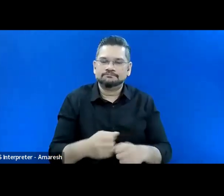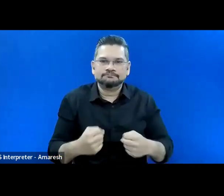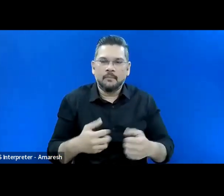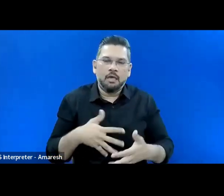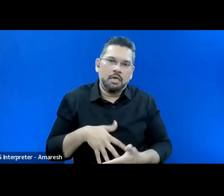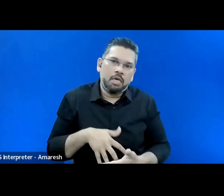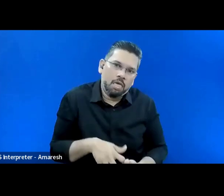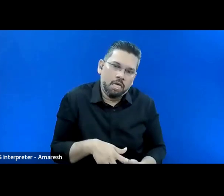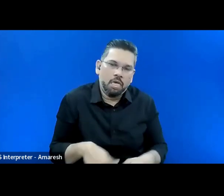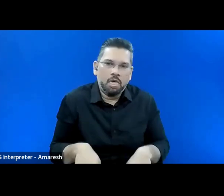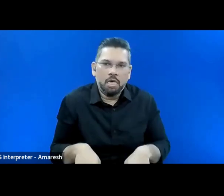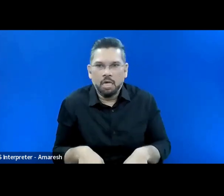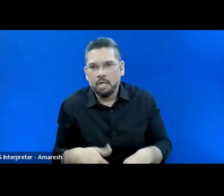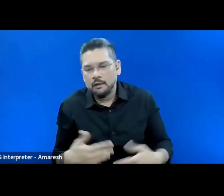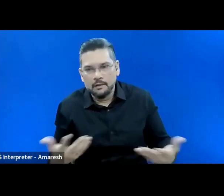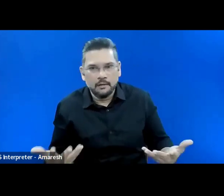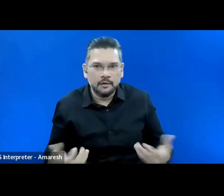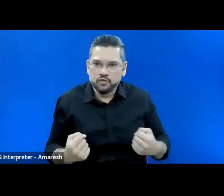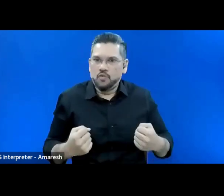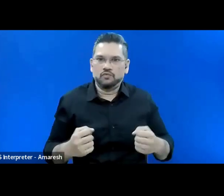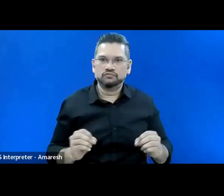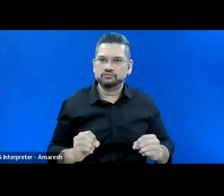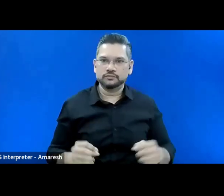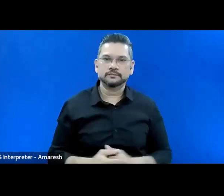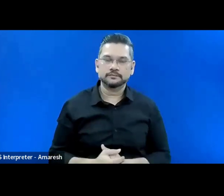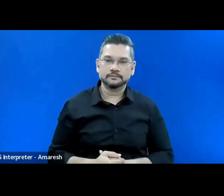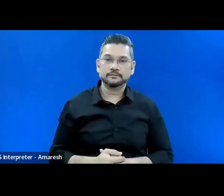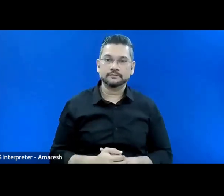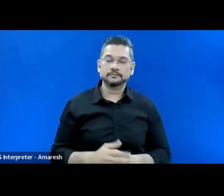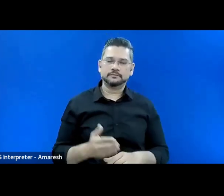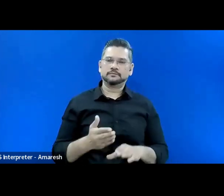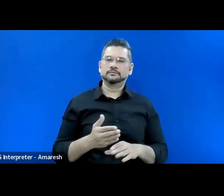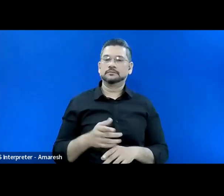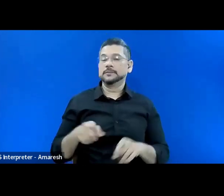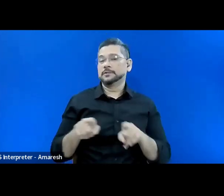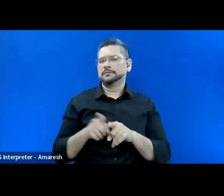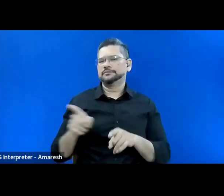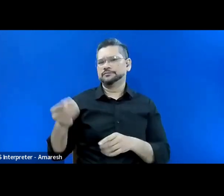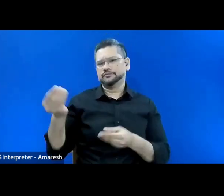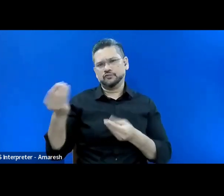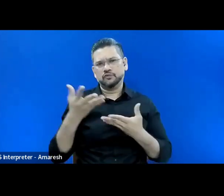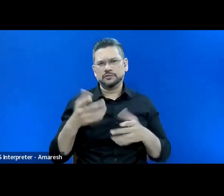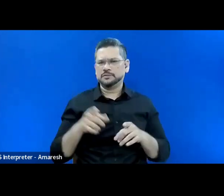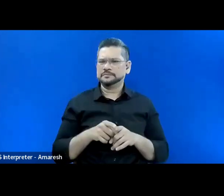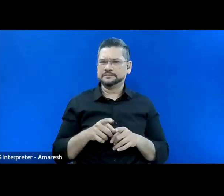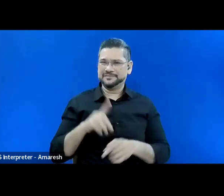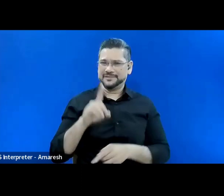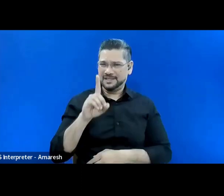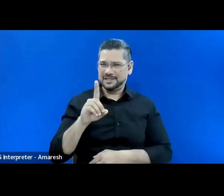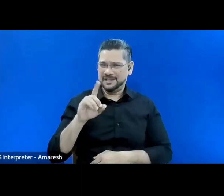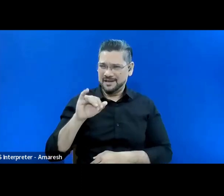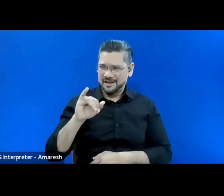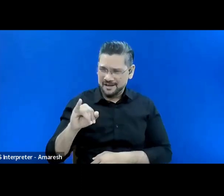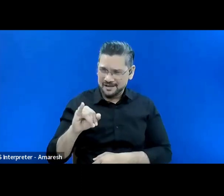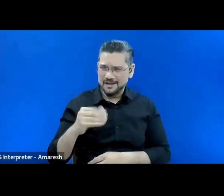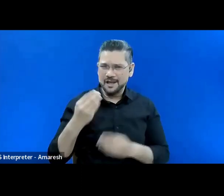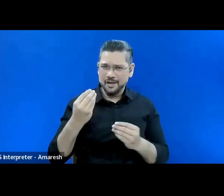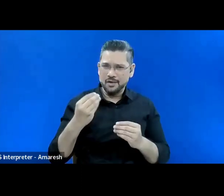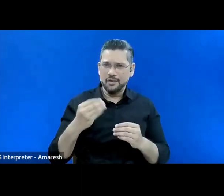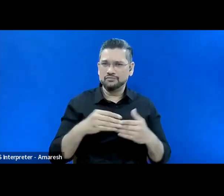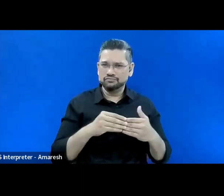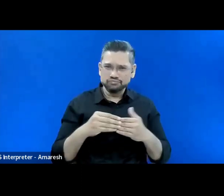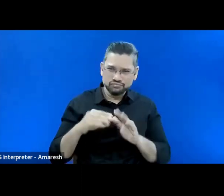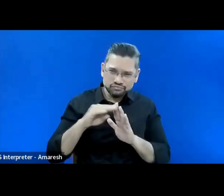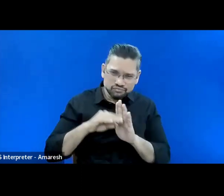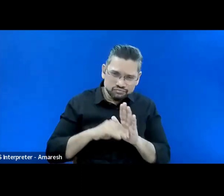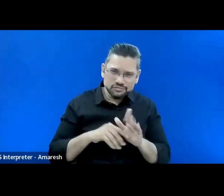said about the DI webinar, DI guidelines also, yes,